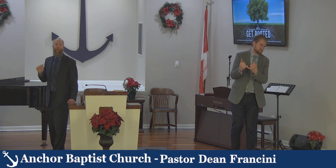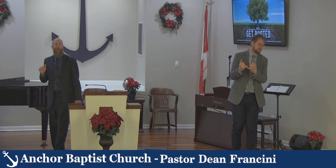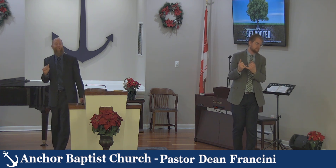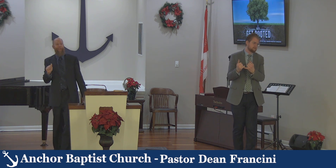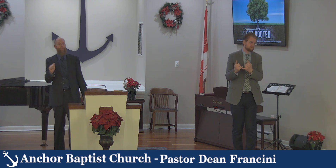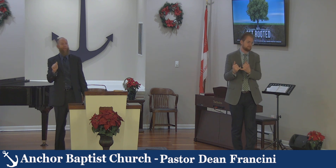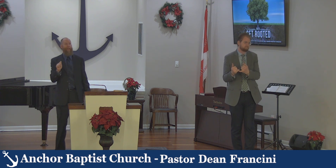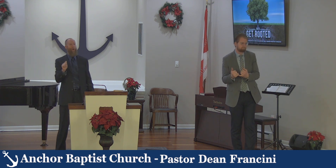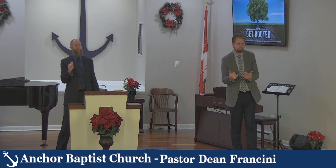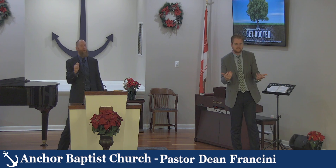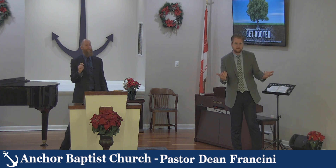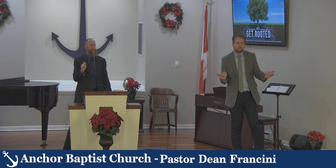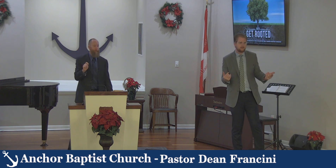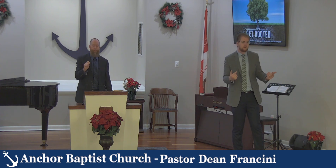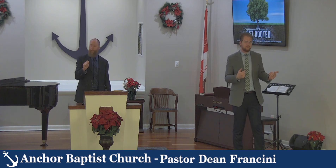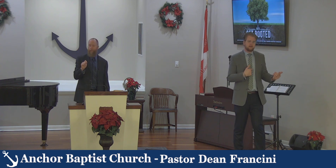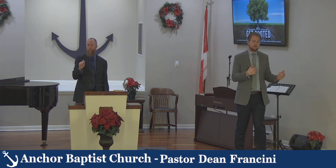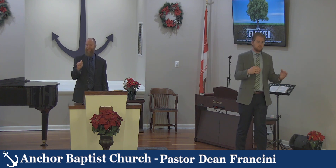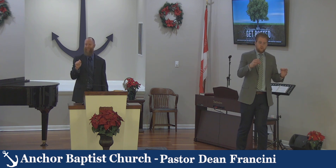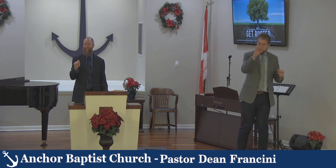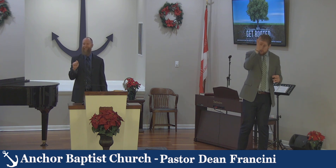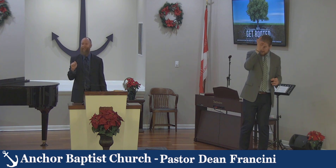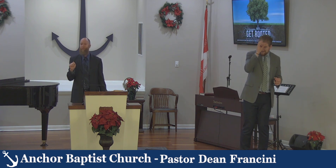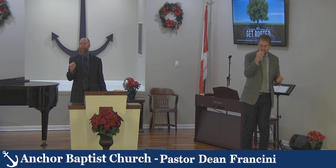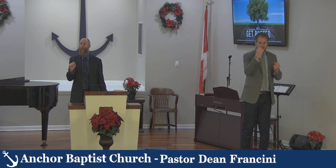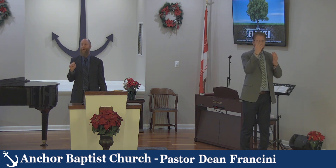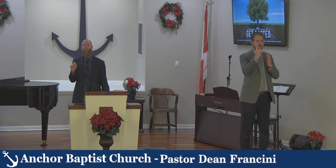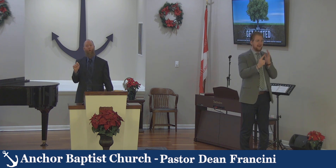I have no idea how many hours eternity is.